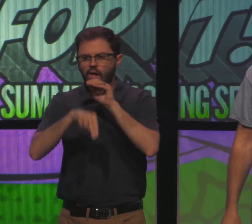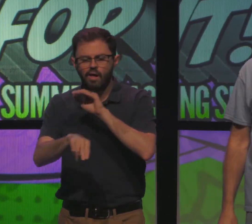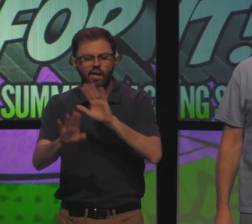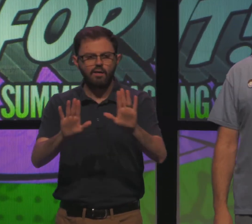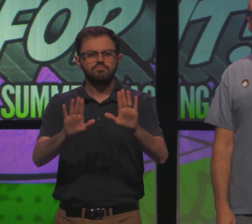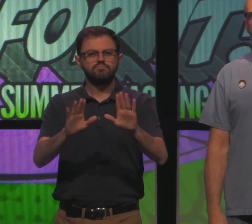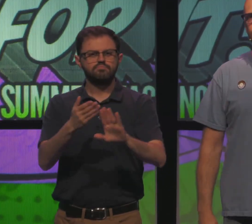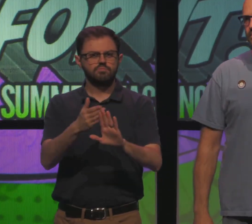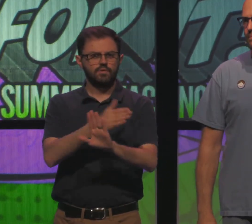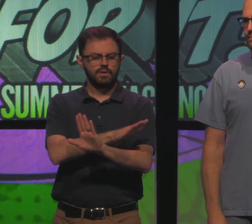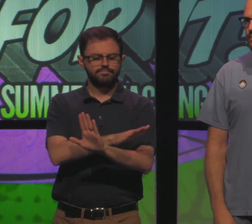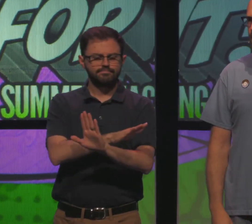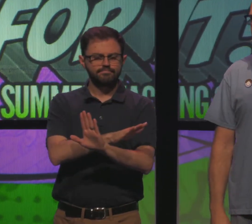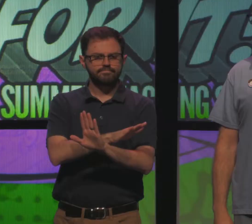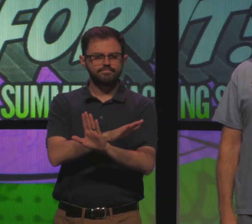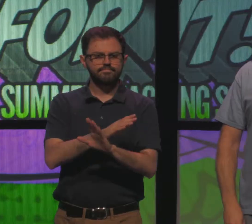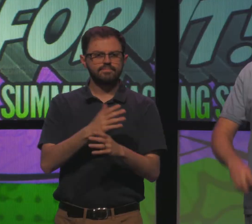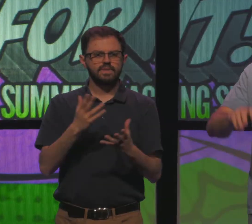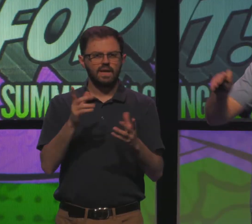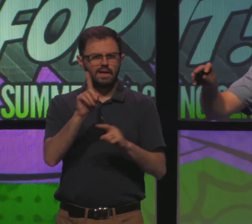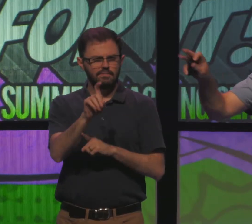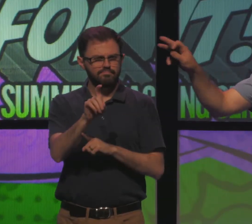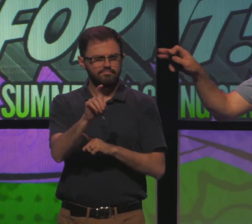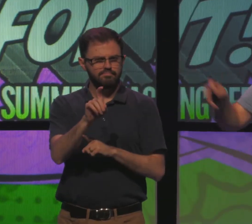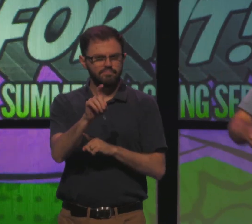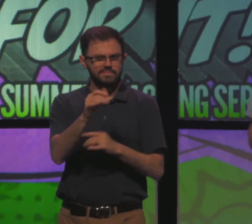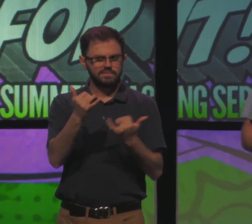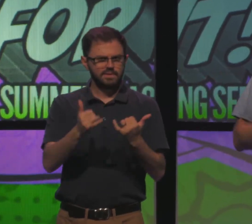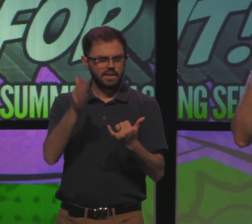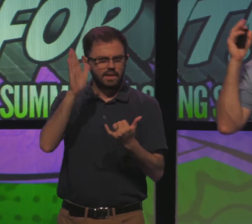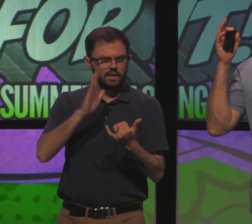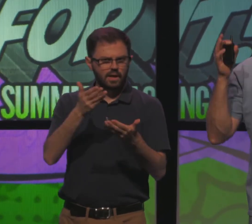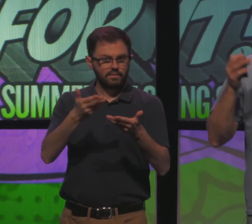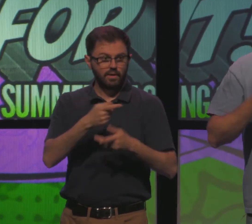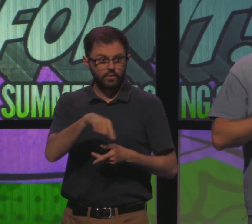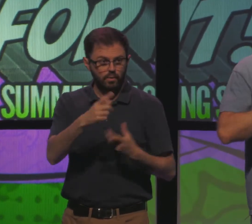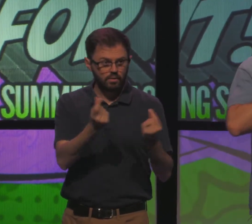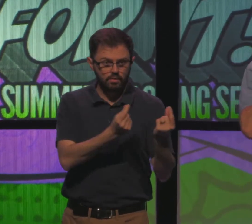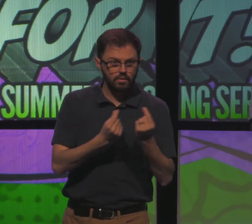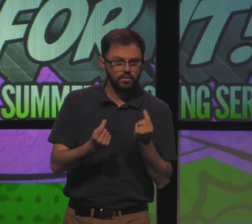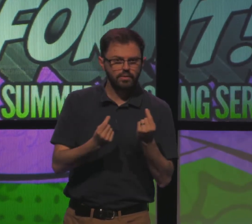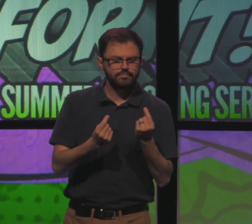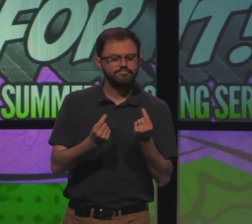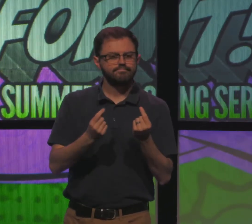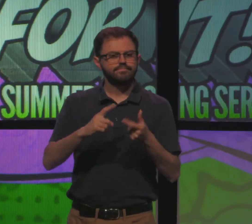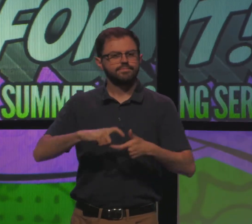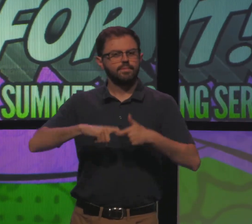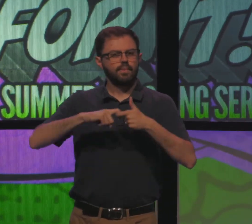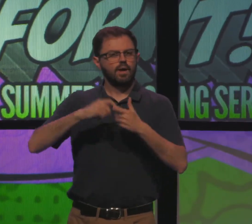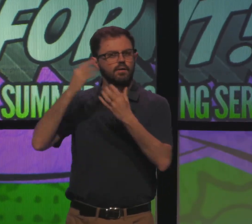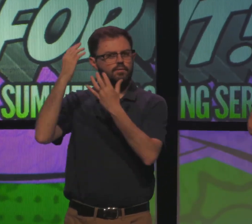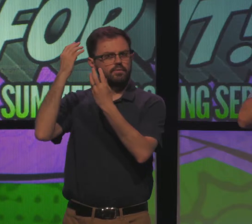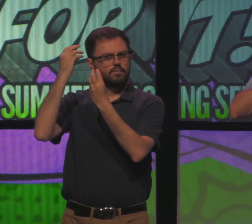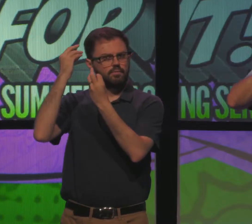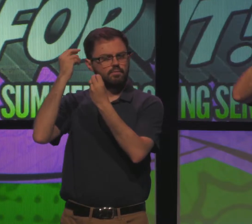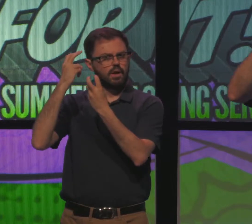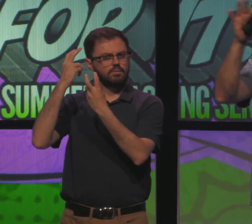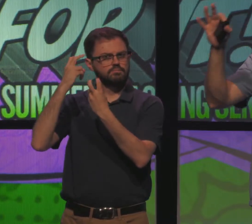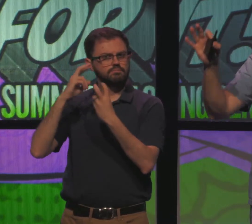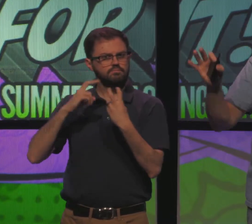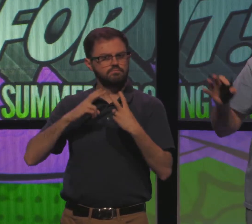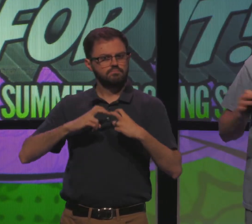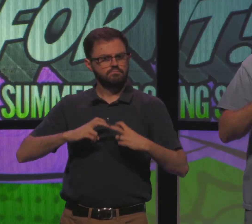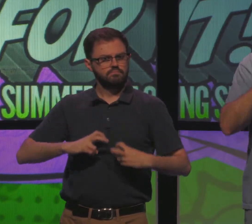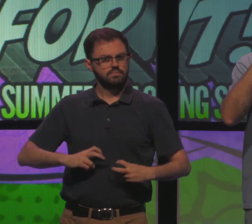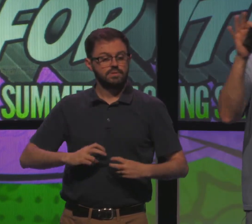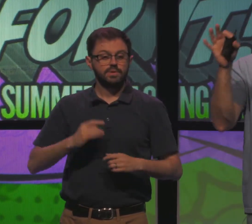next 15 minutes? To just pause and reflect. If you're new, kind of exploring this idea of faith, maybe kind of